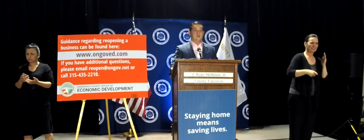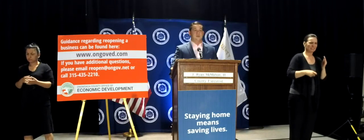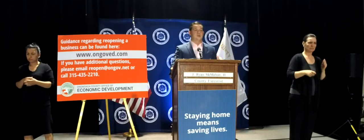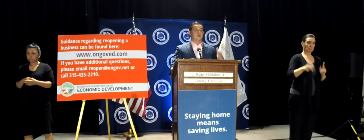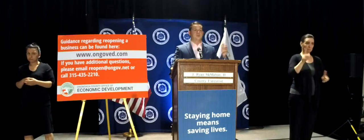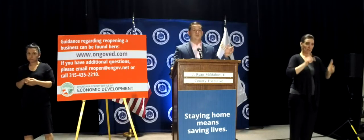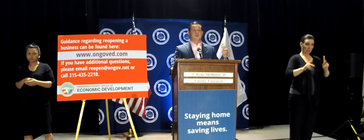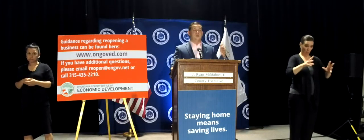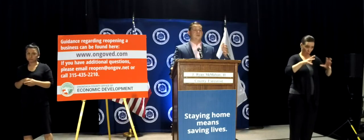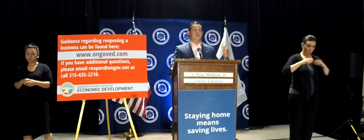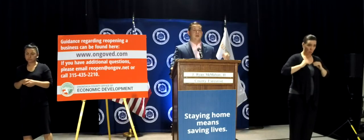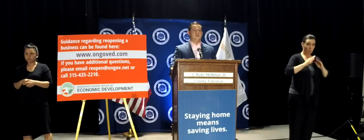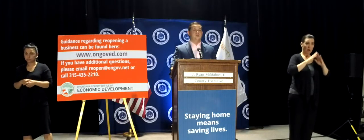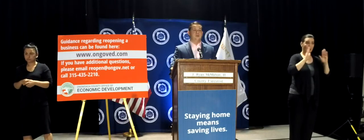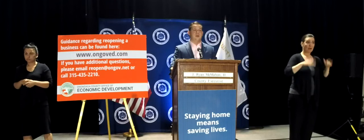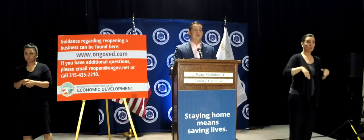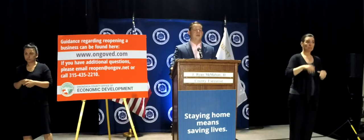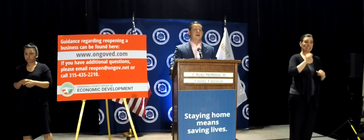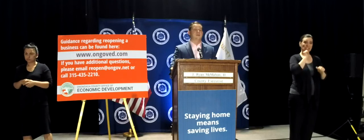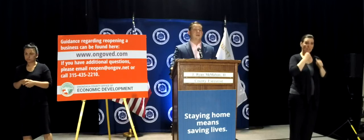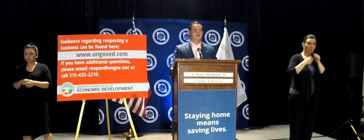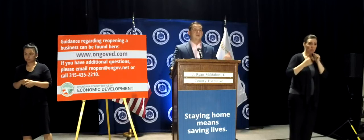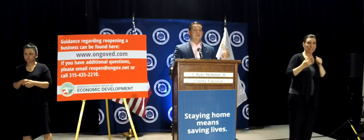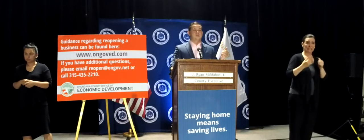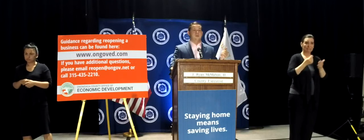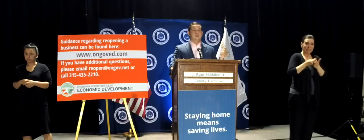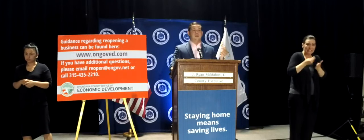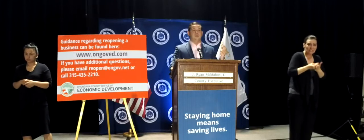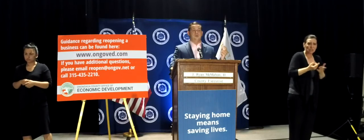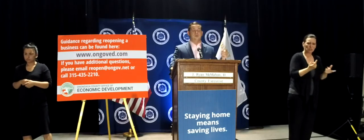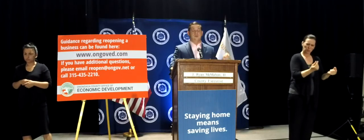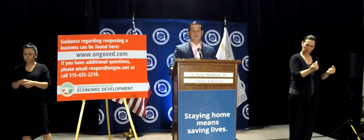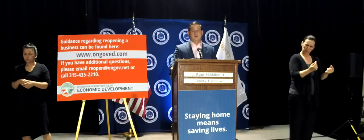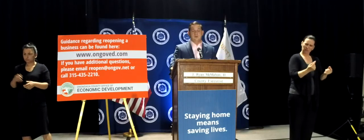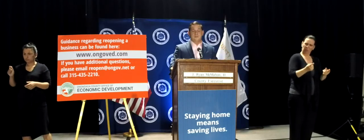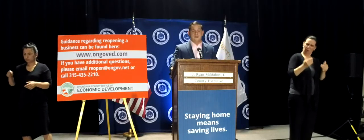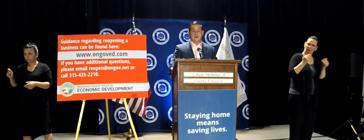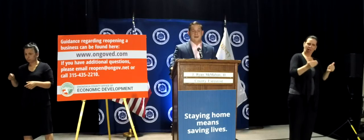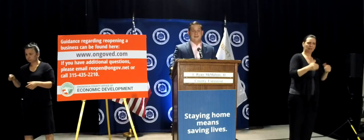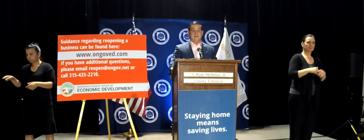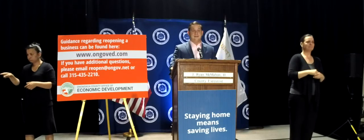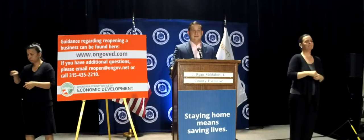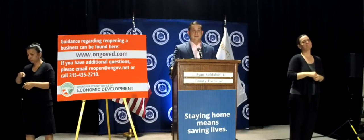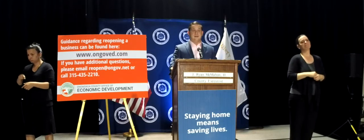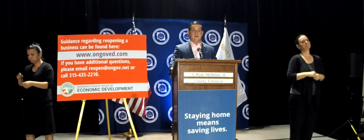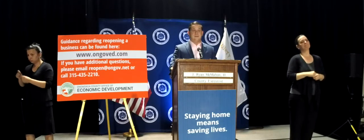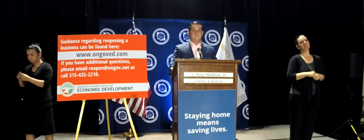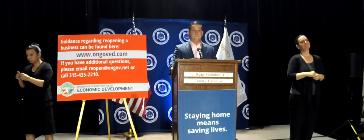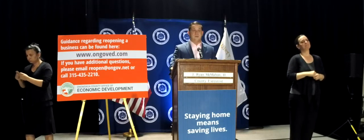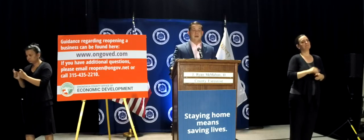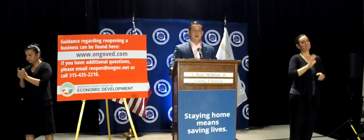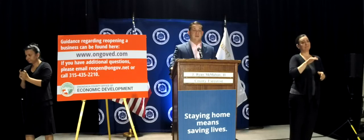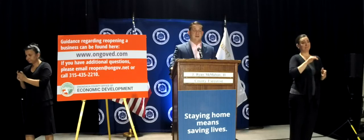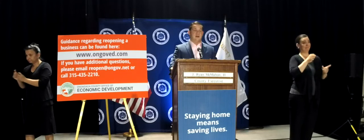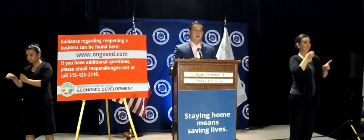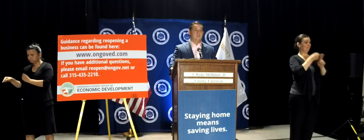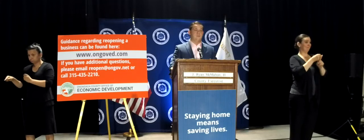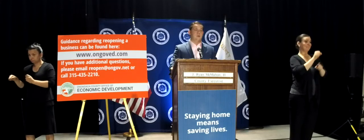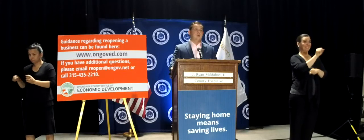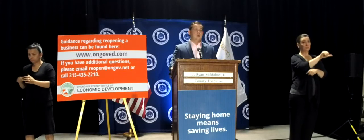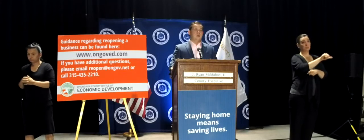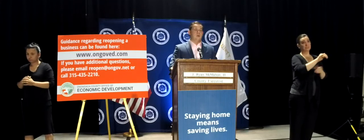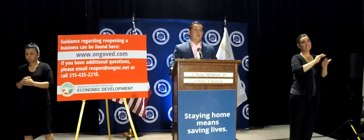it's a discussion between us and the legislature that impacts the city of Syracuse and the county of